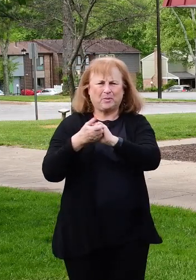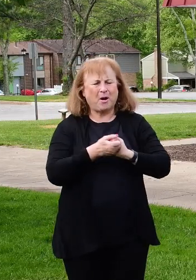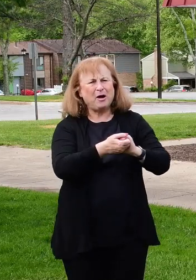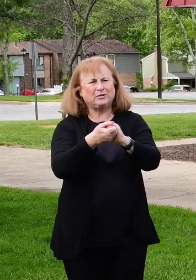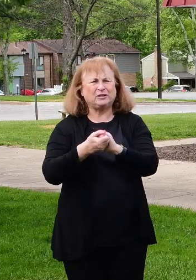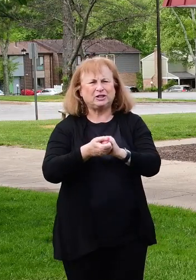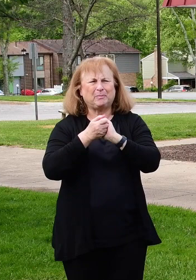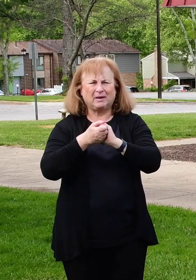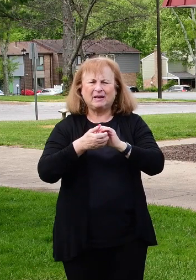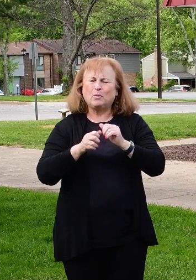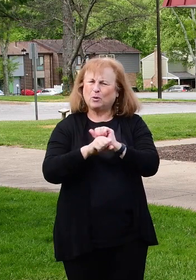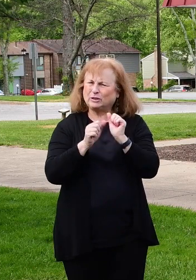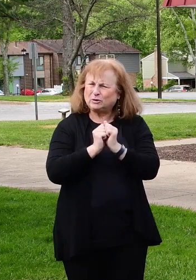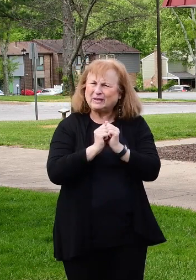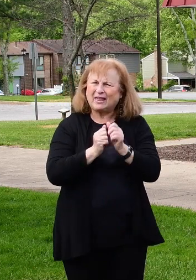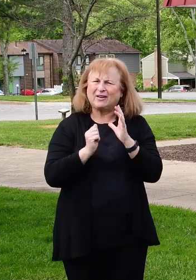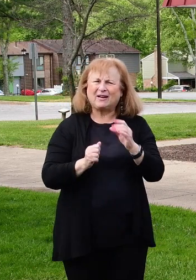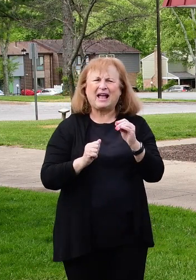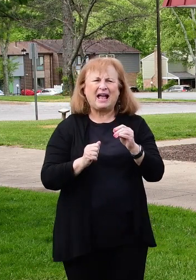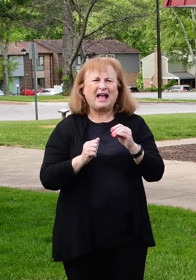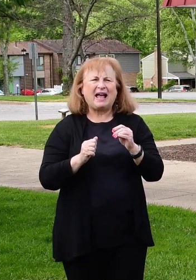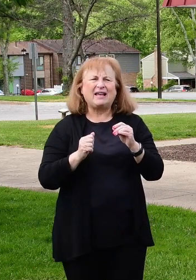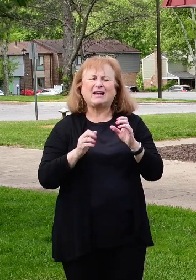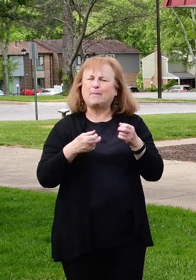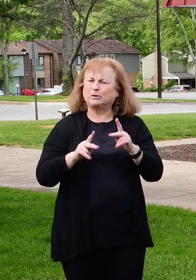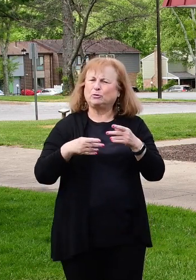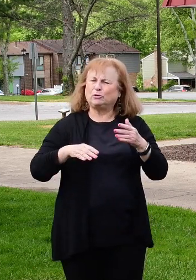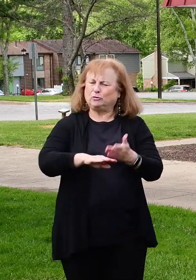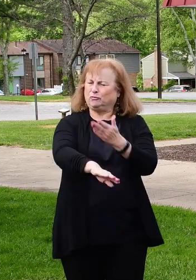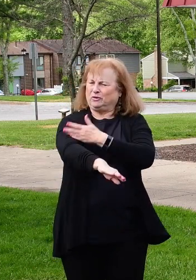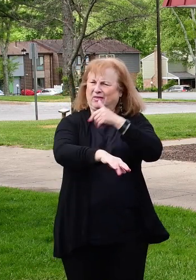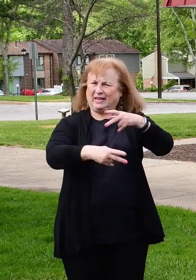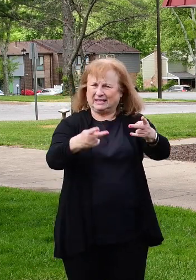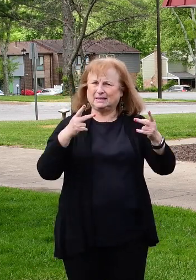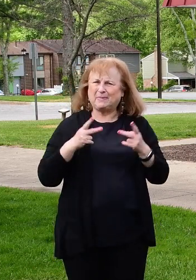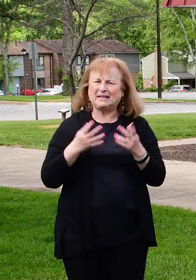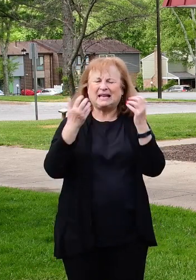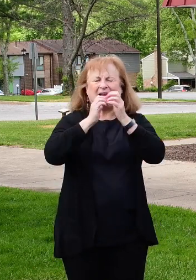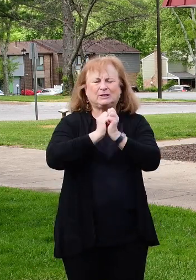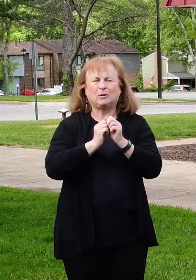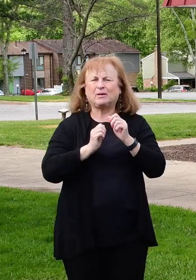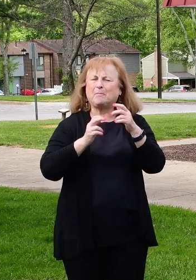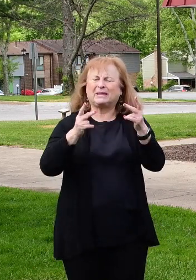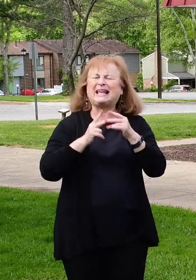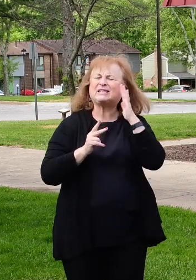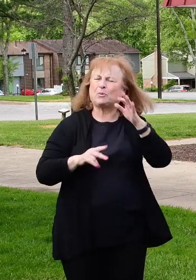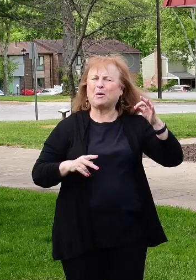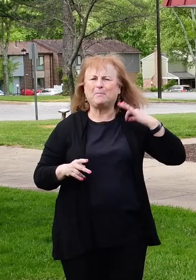partnership, collaboration, and foresight to rejuvenate this space into one that will